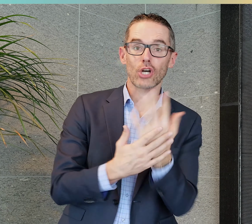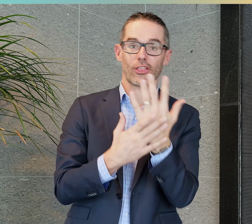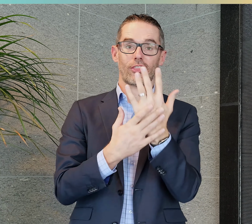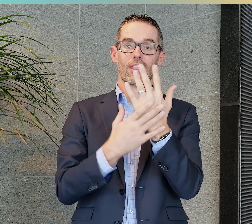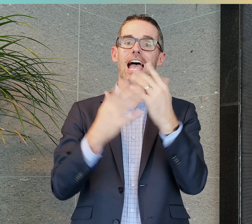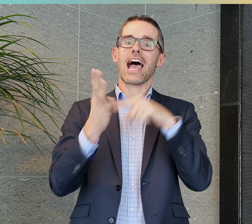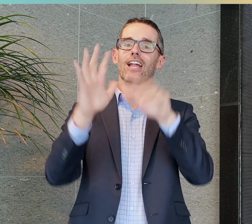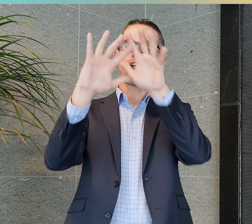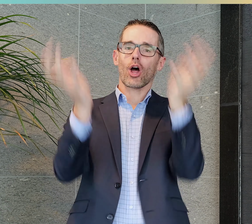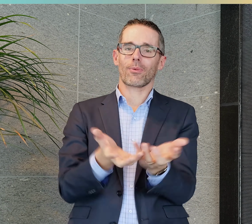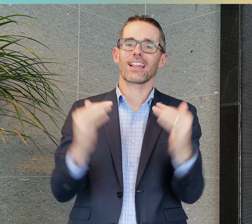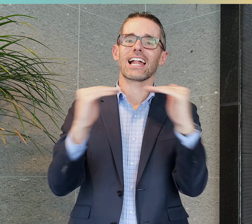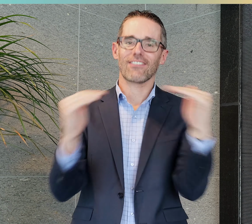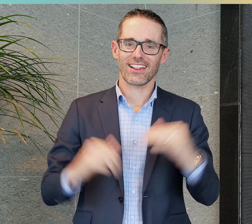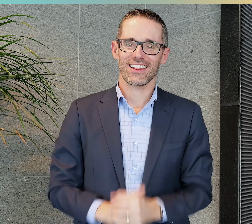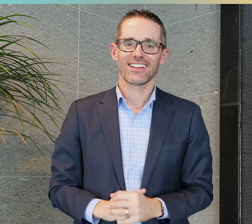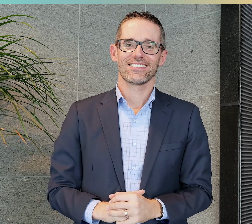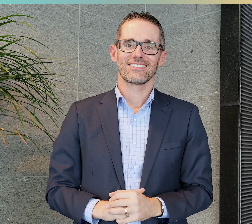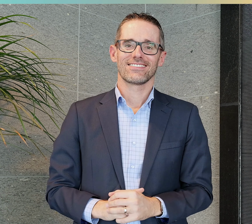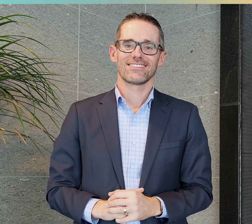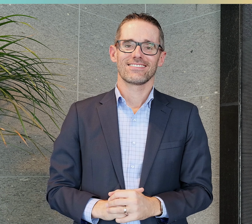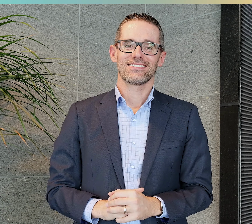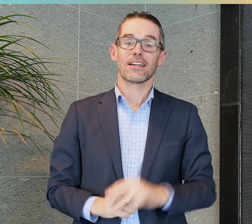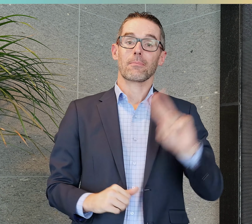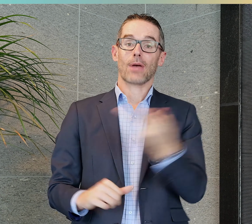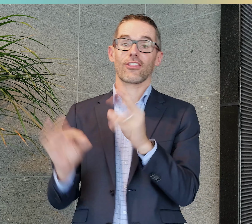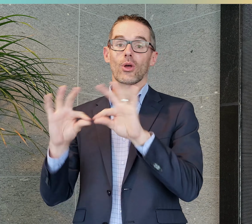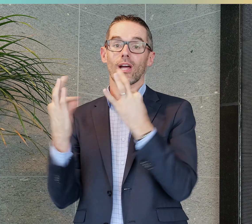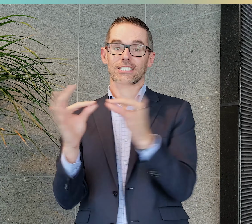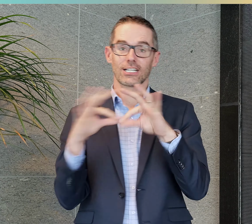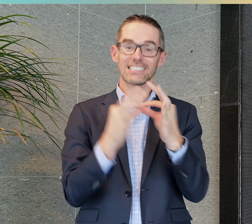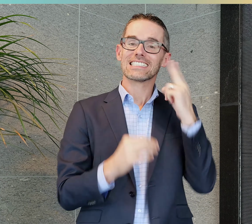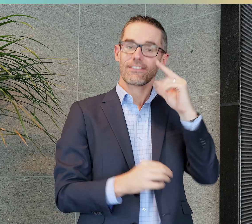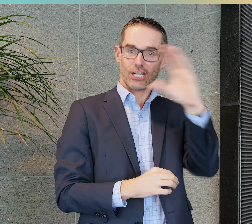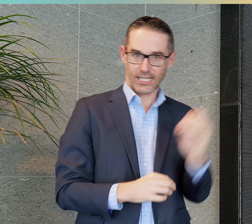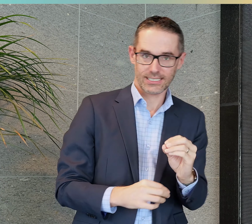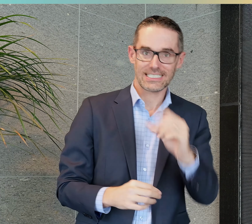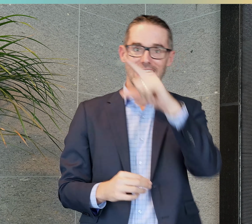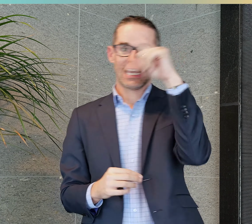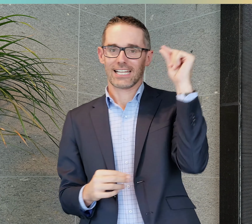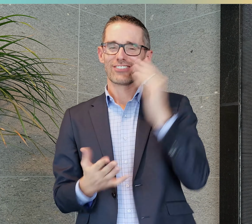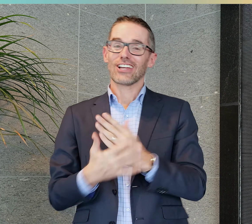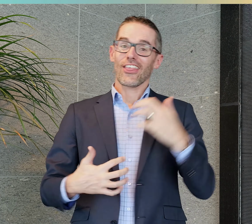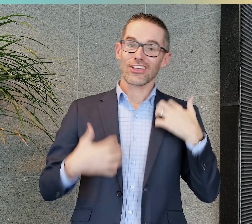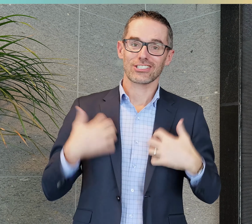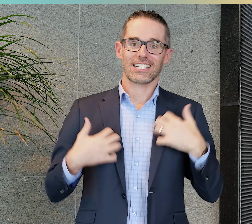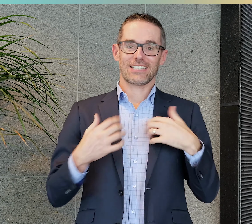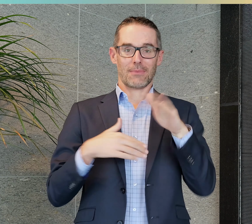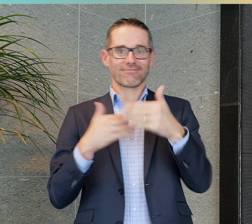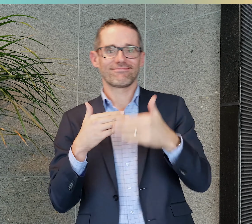growth at a global level. Both organisations, Deaf Connect and Gallaudet University are